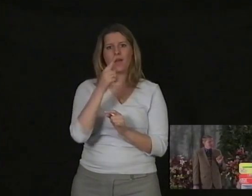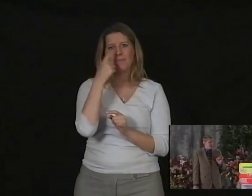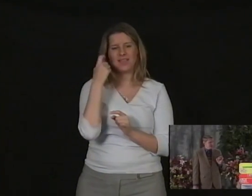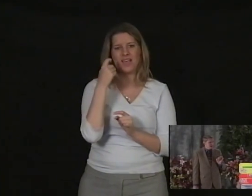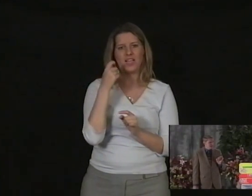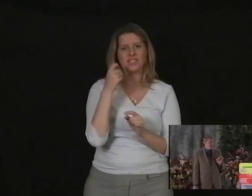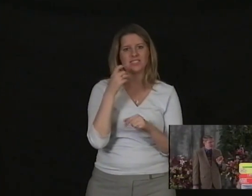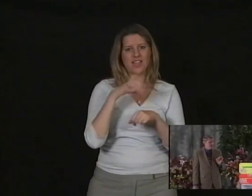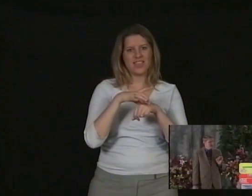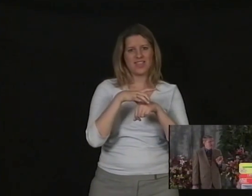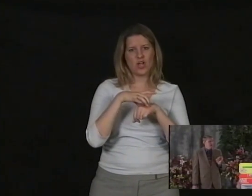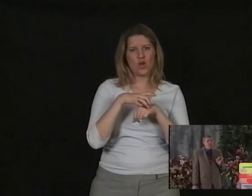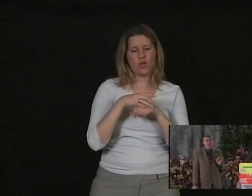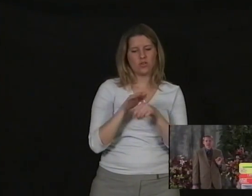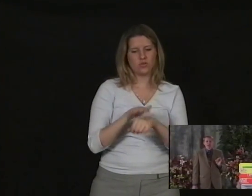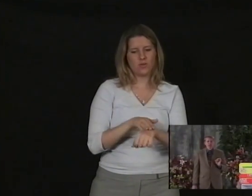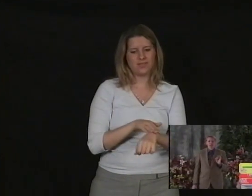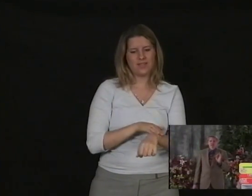leap second.